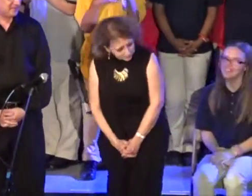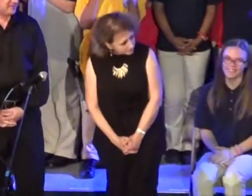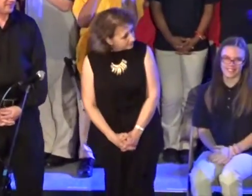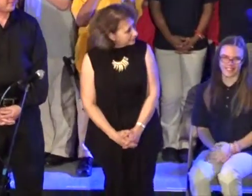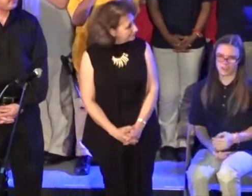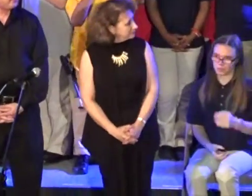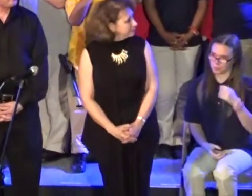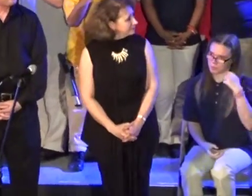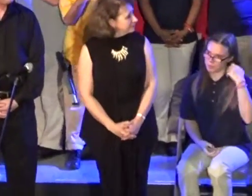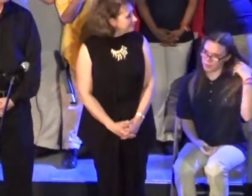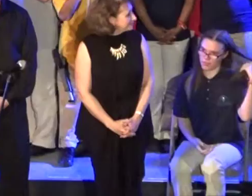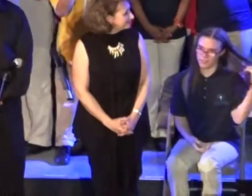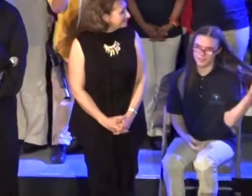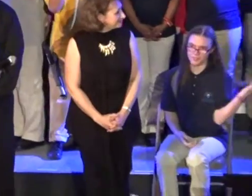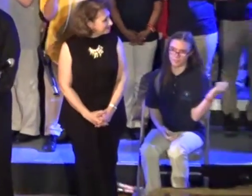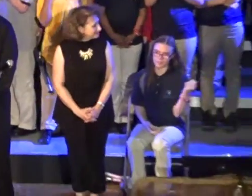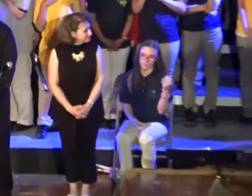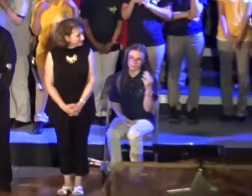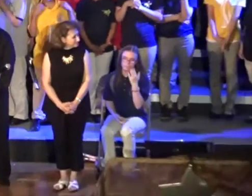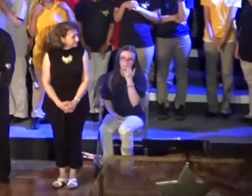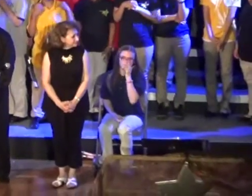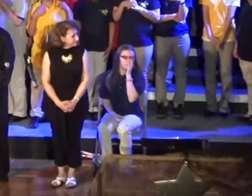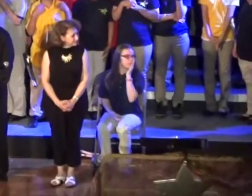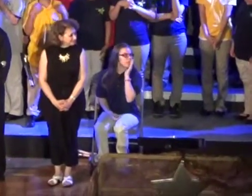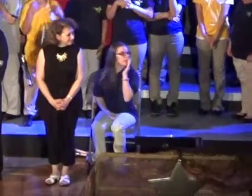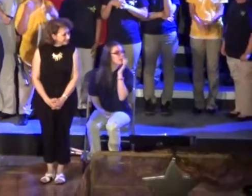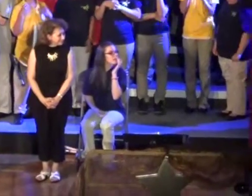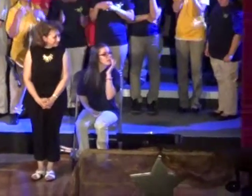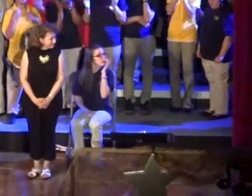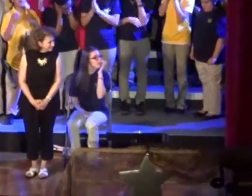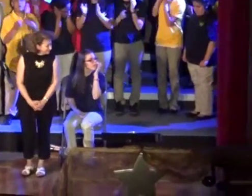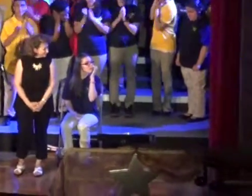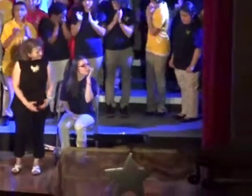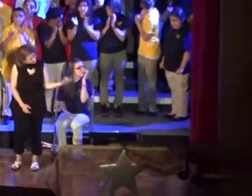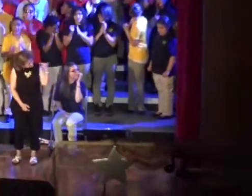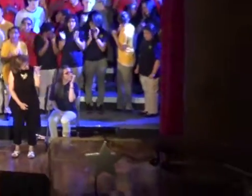And finally, our very own Philadelphia Overbrook crew.